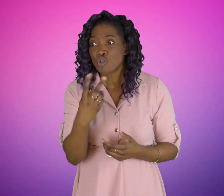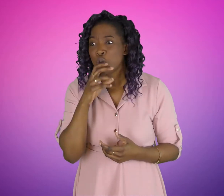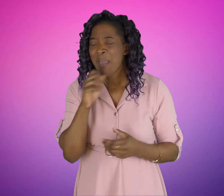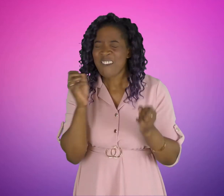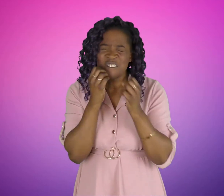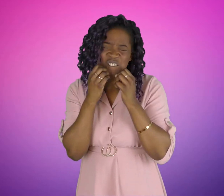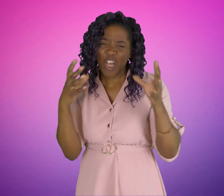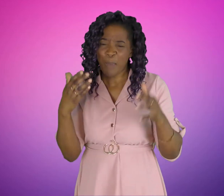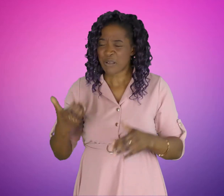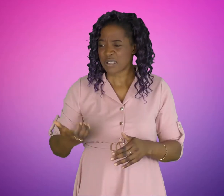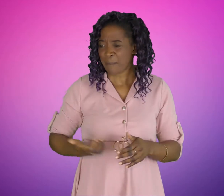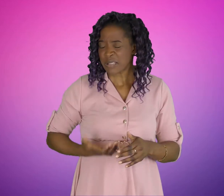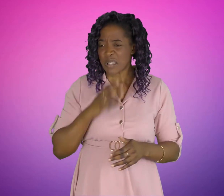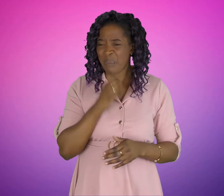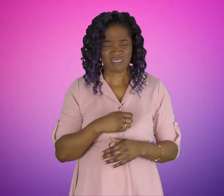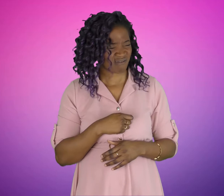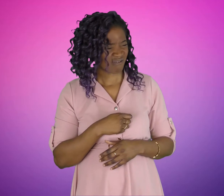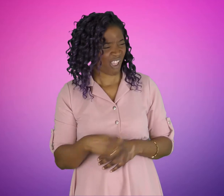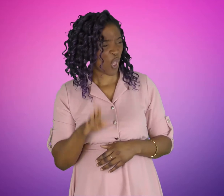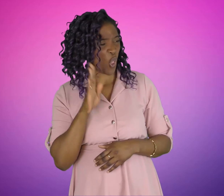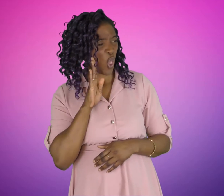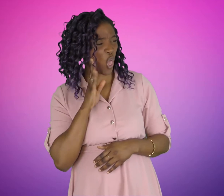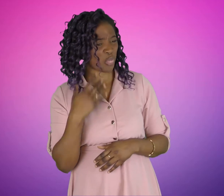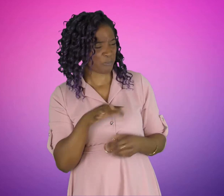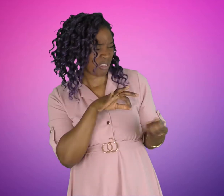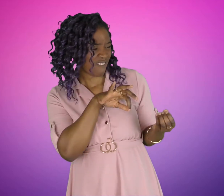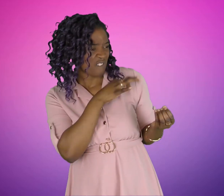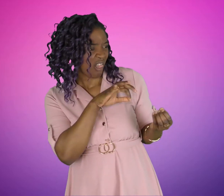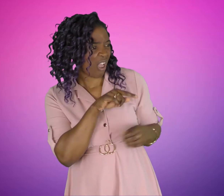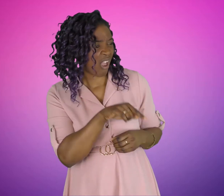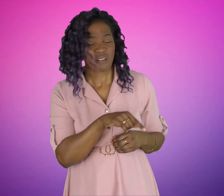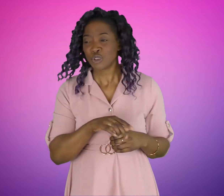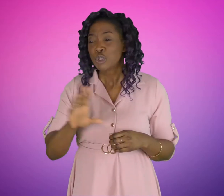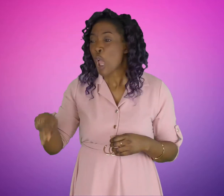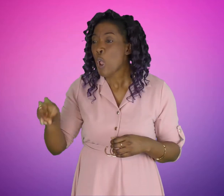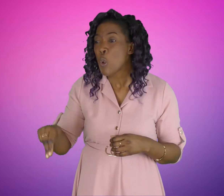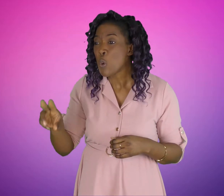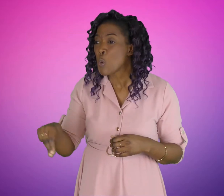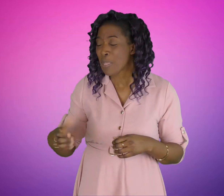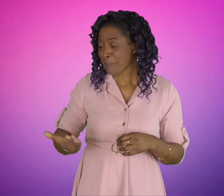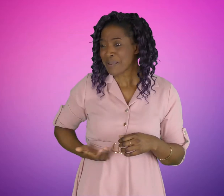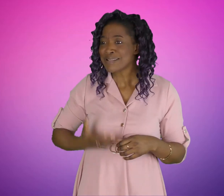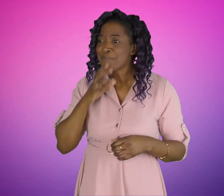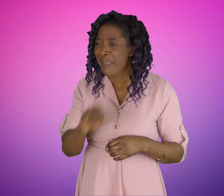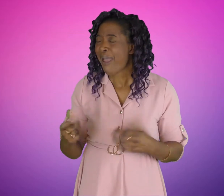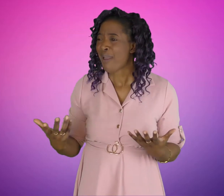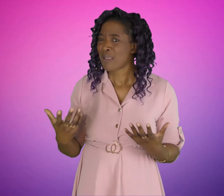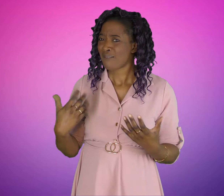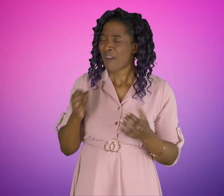big trap. Them two blokes driving it are famous businessmen, you know. I heard they were swindlers. Nah, that was fake news, that